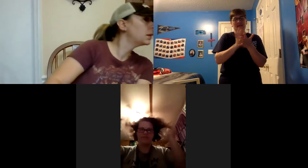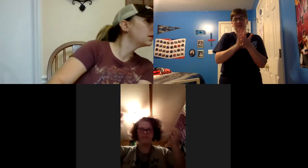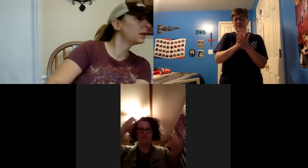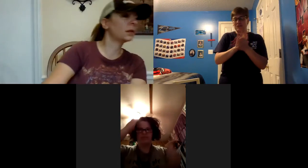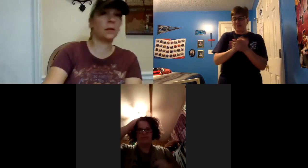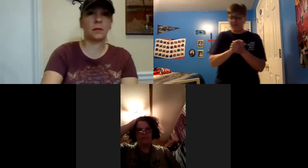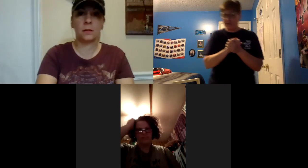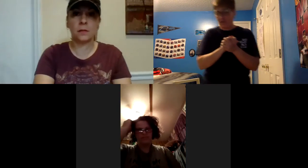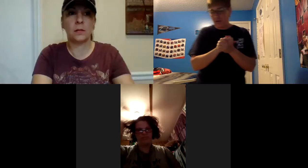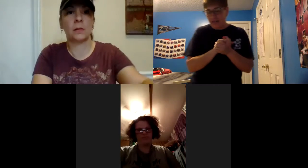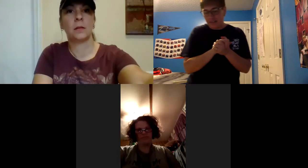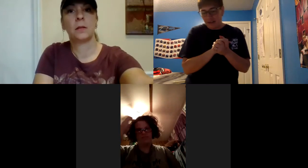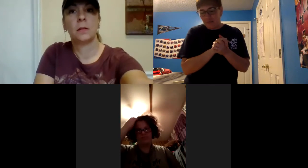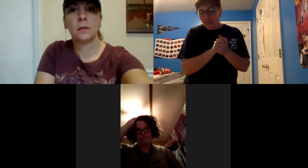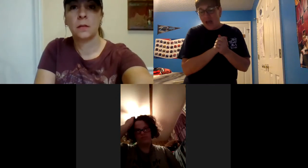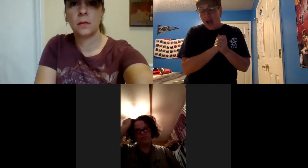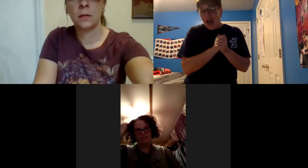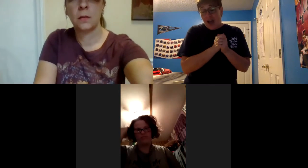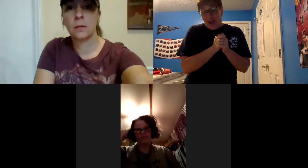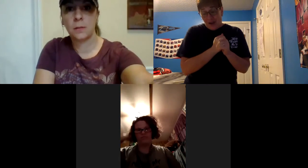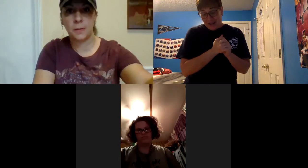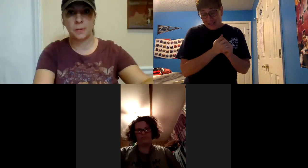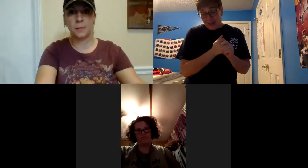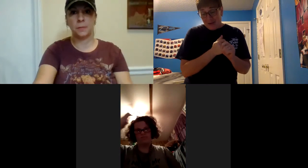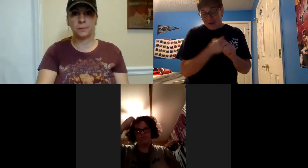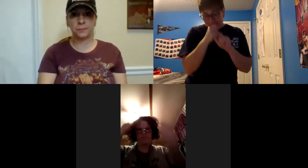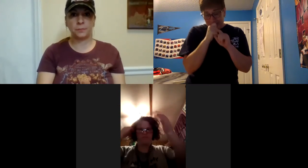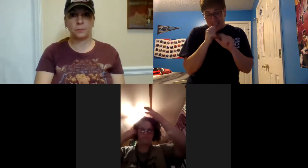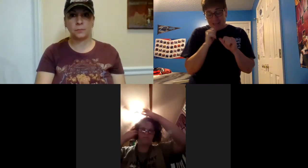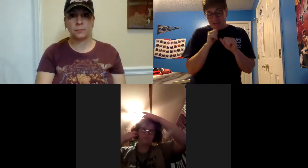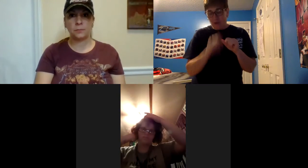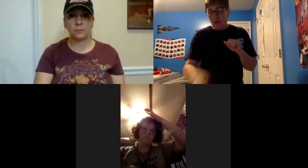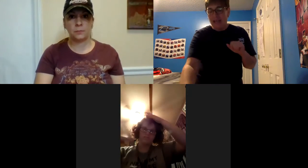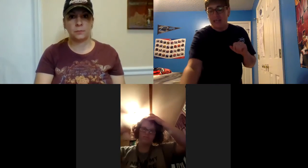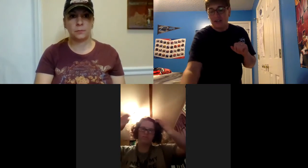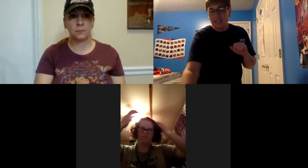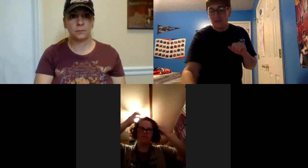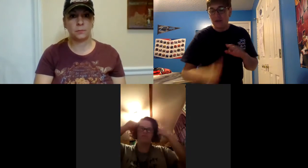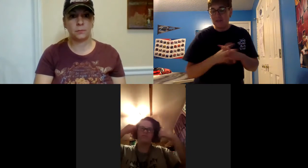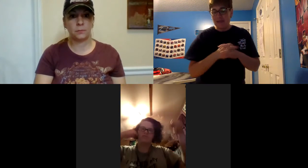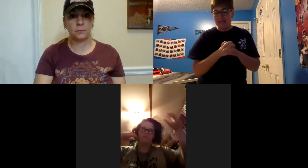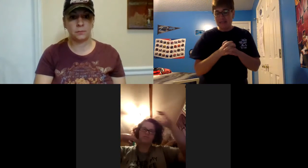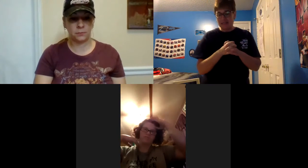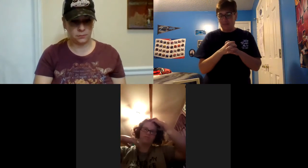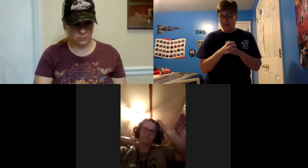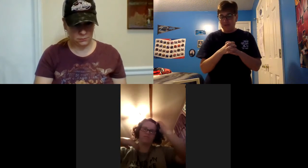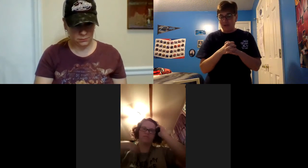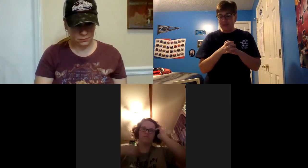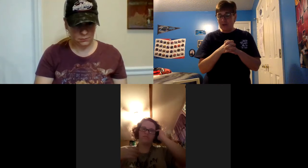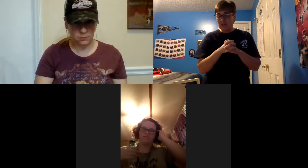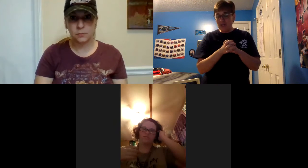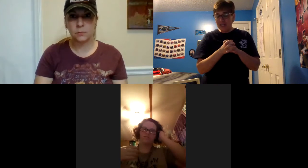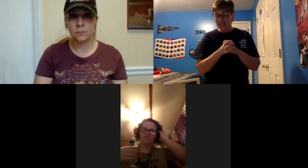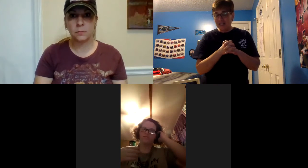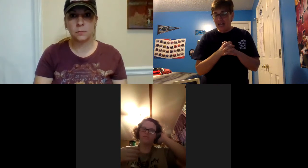well, maybe I should put another word in there. All right, so I got a little wacky on these when I was making these a couple years ago.